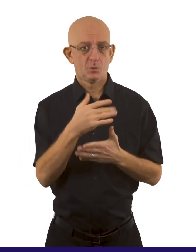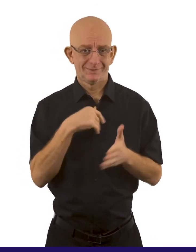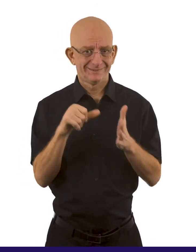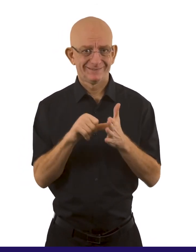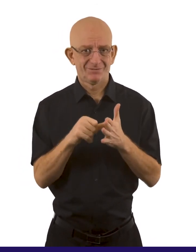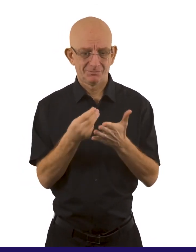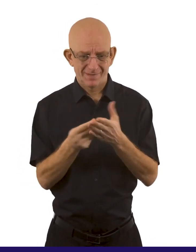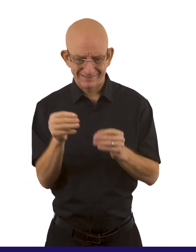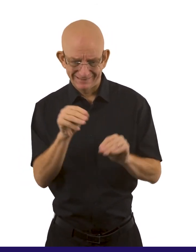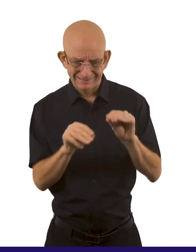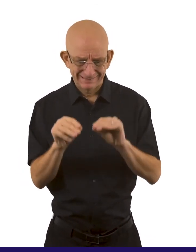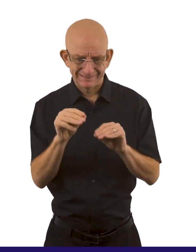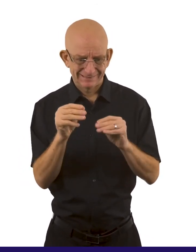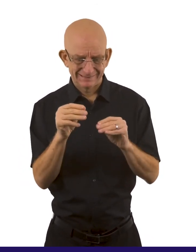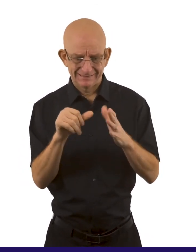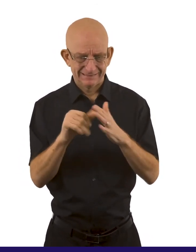difficulty budgeting,